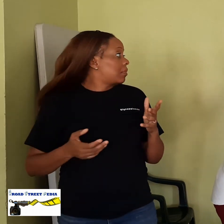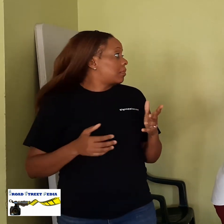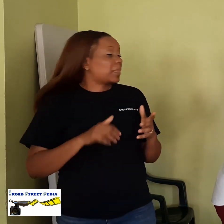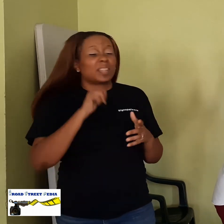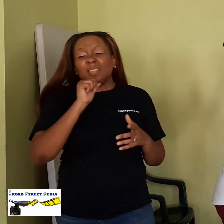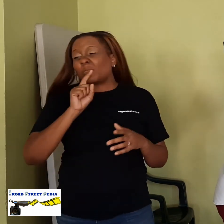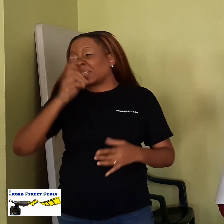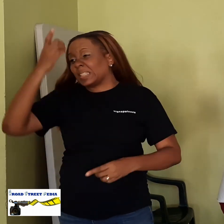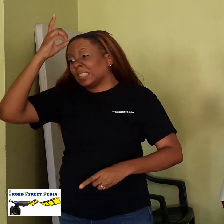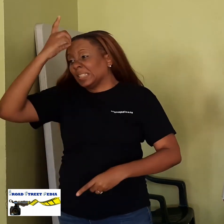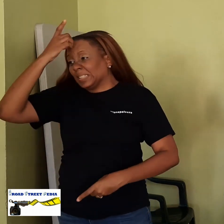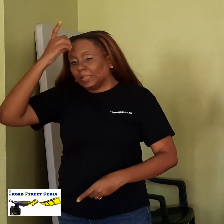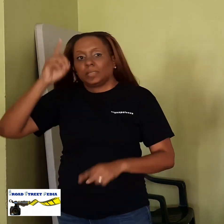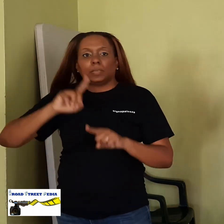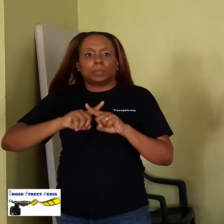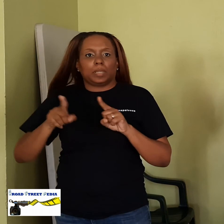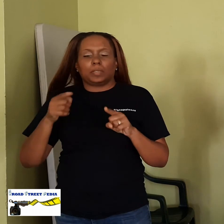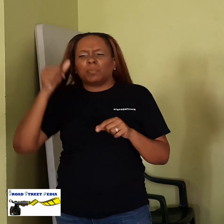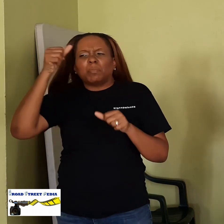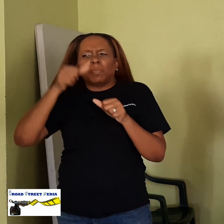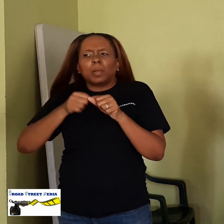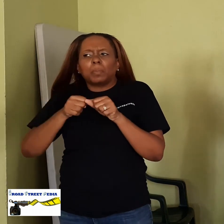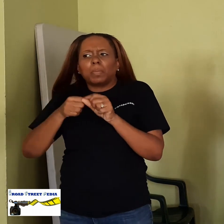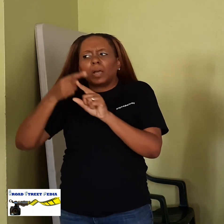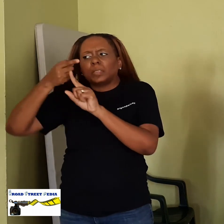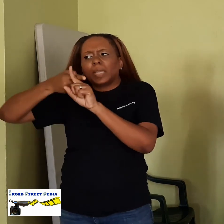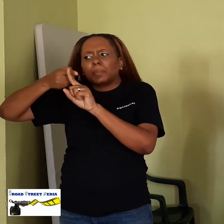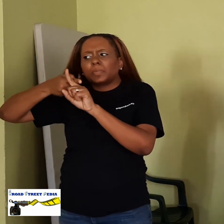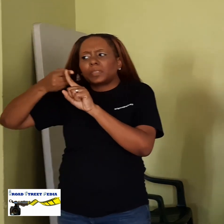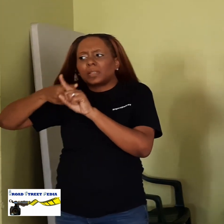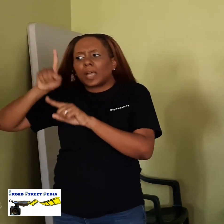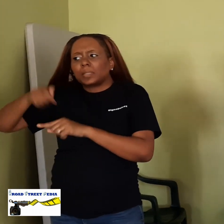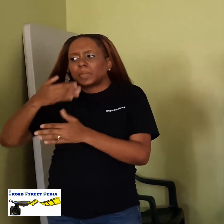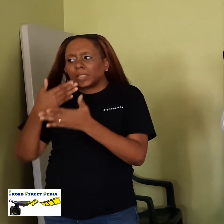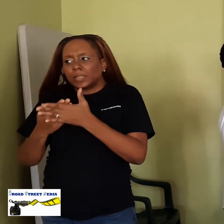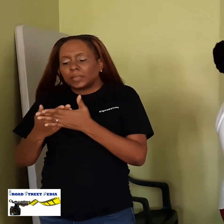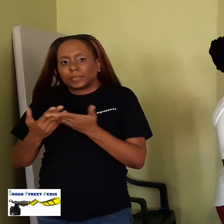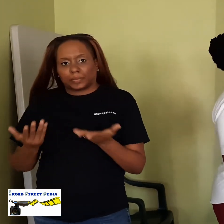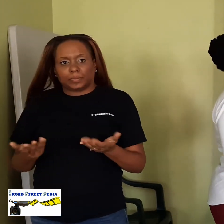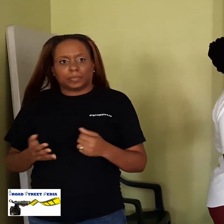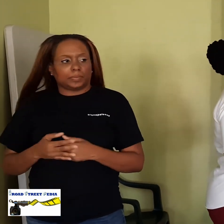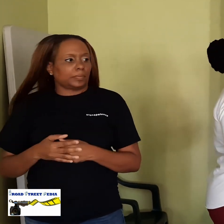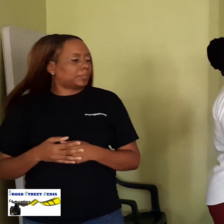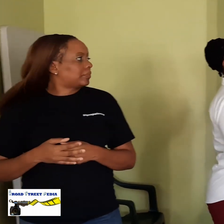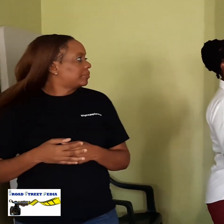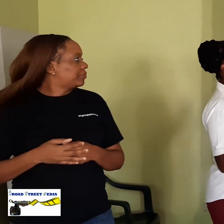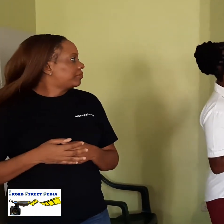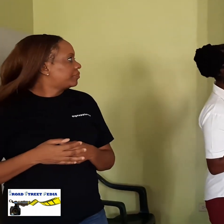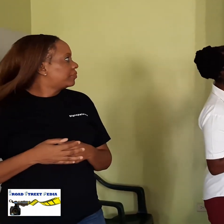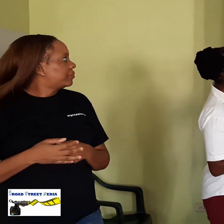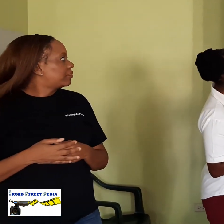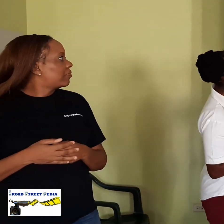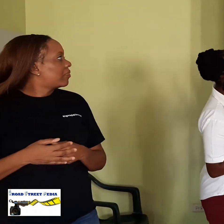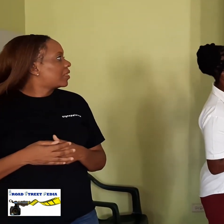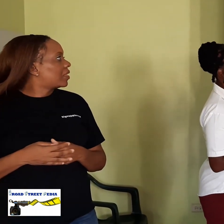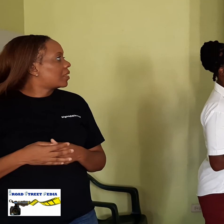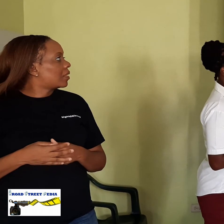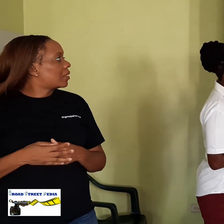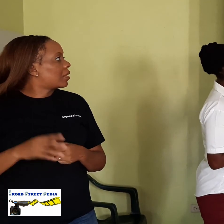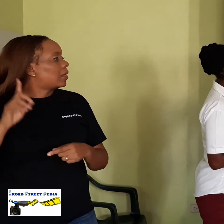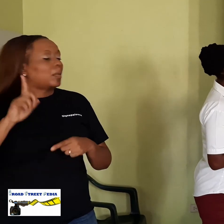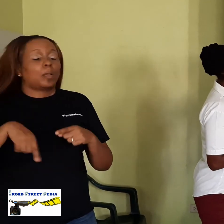a disease. Remember, we're dealing with harvesting and after the harvest. After you have harvested your